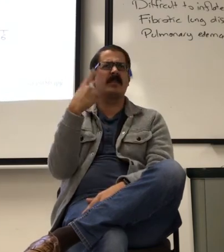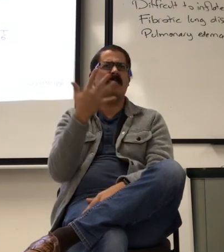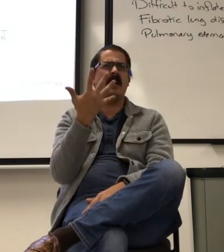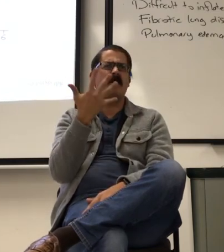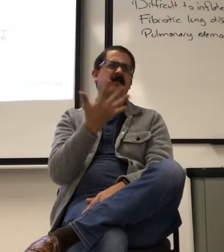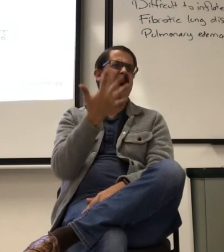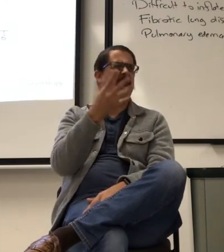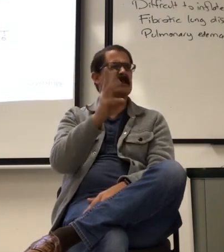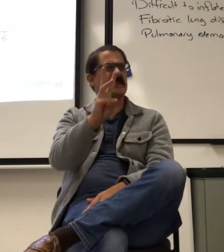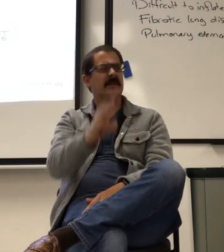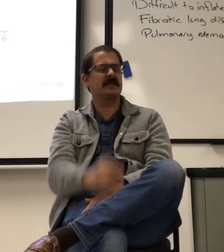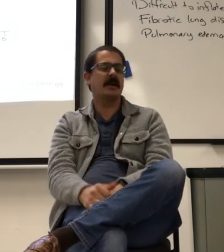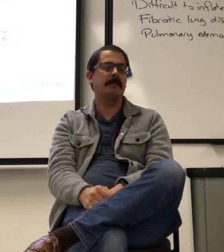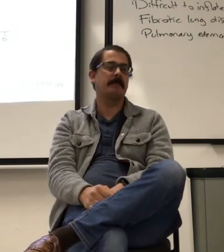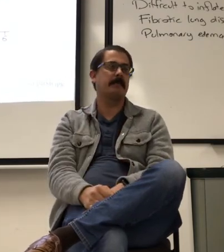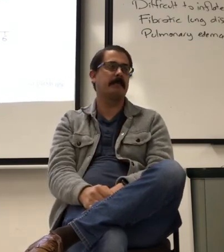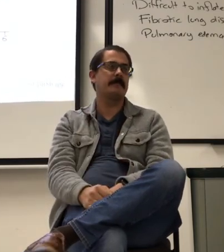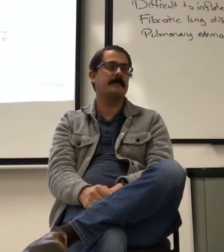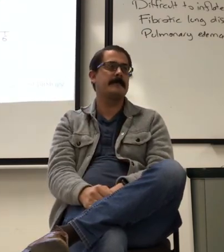5 or 6.